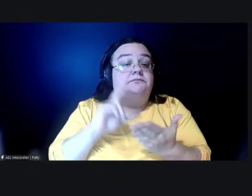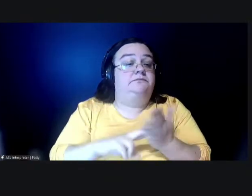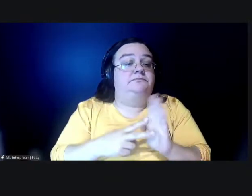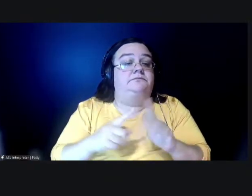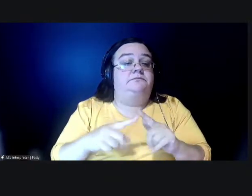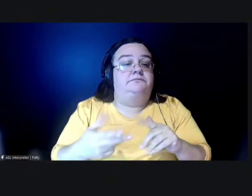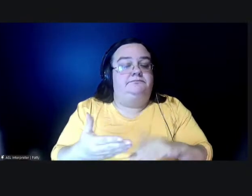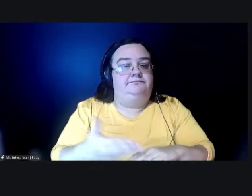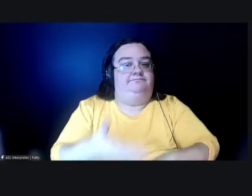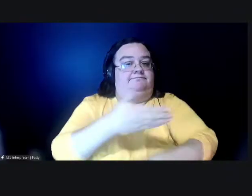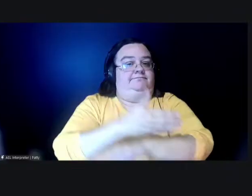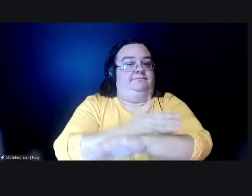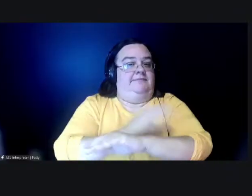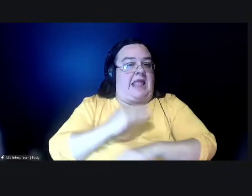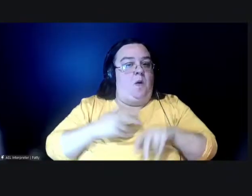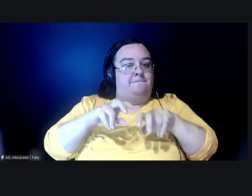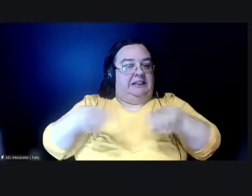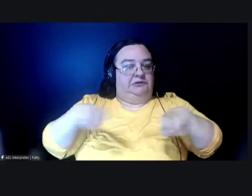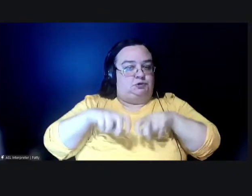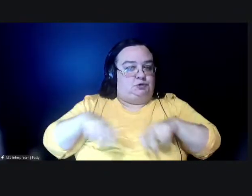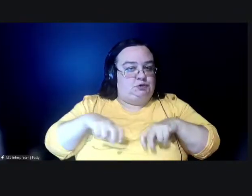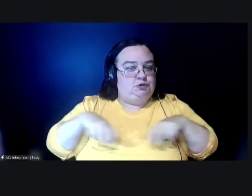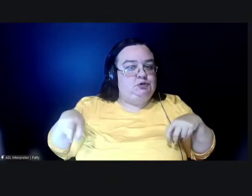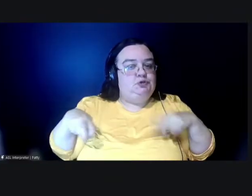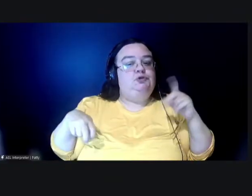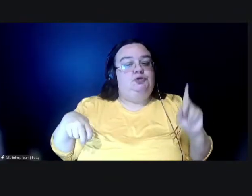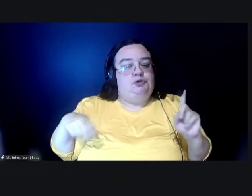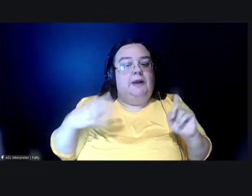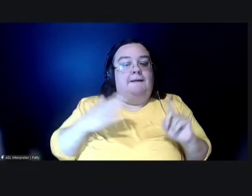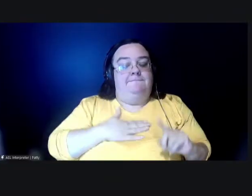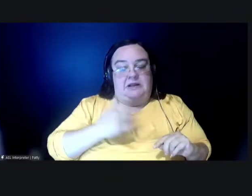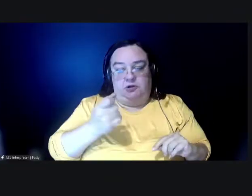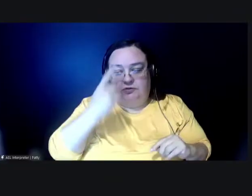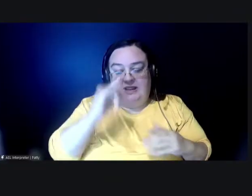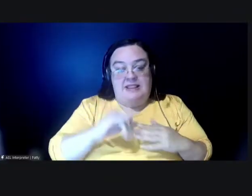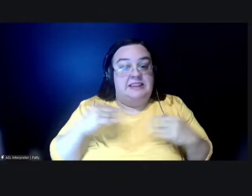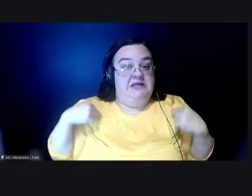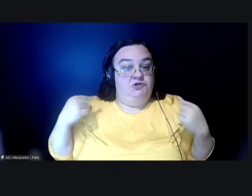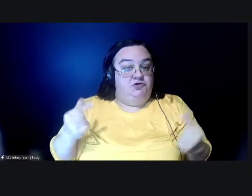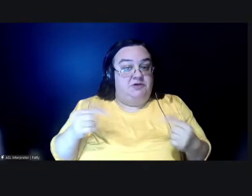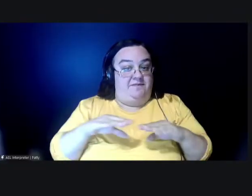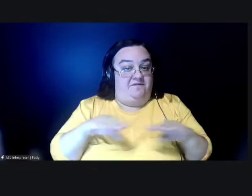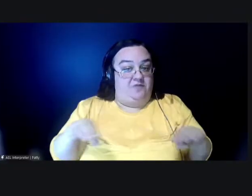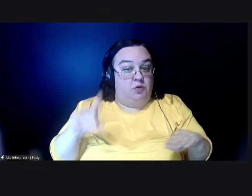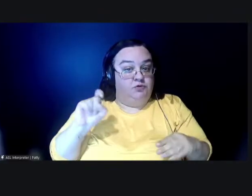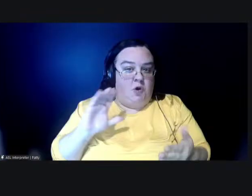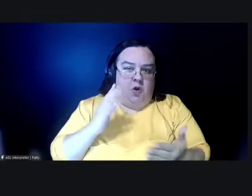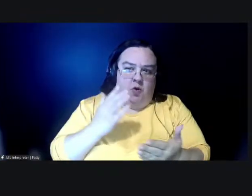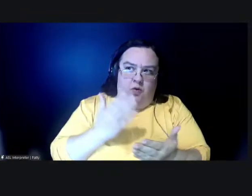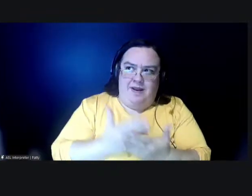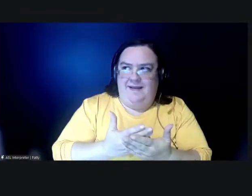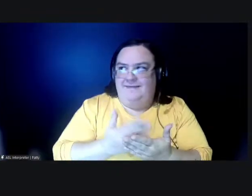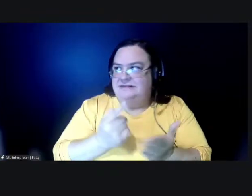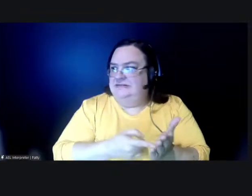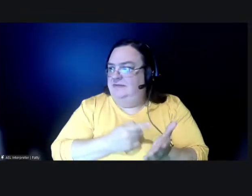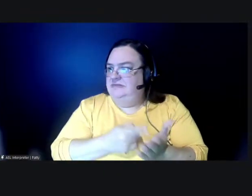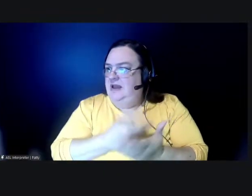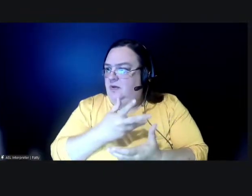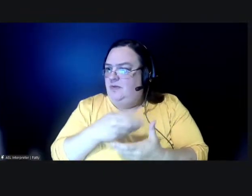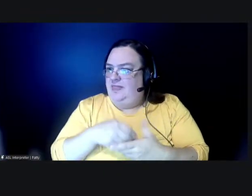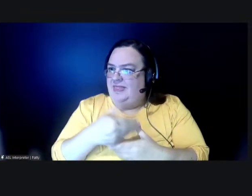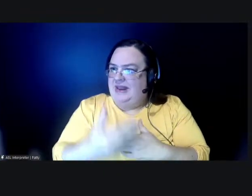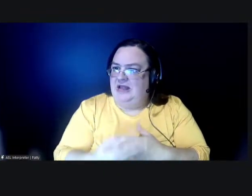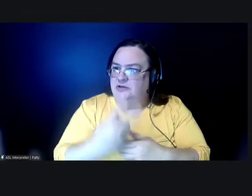bleachers. It is our understanding that the gym floors should arrive somewhere in the next 2 to